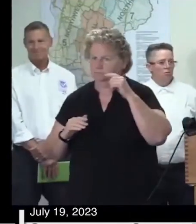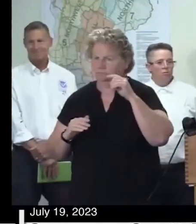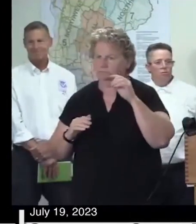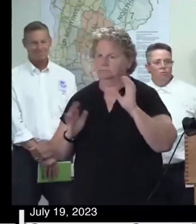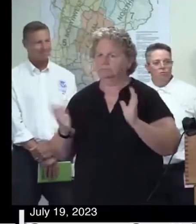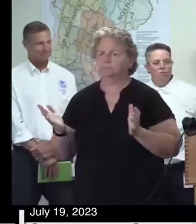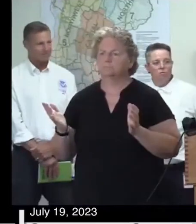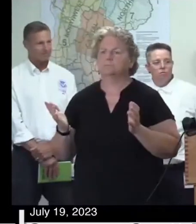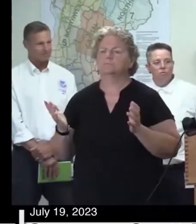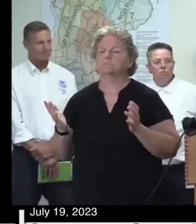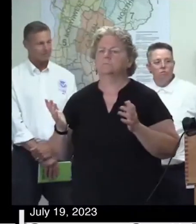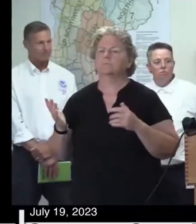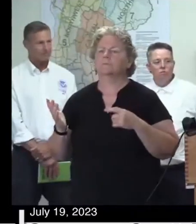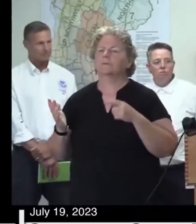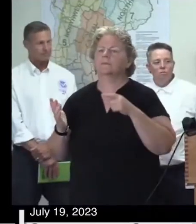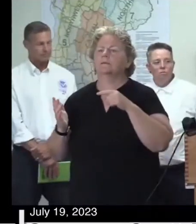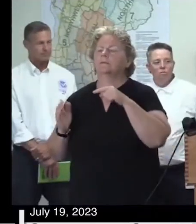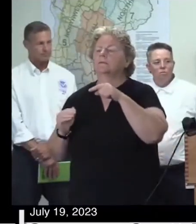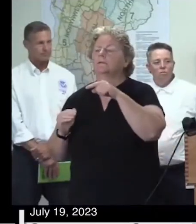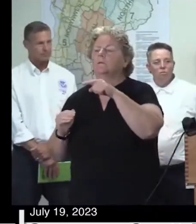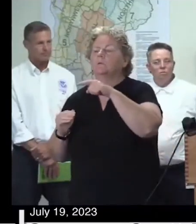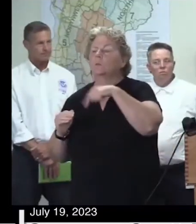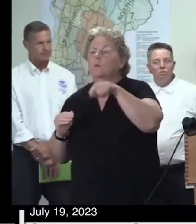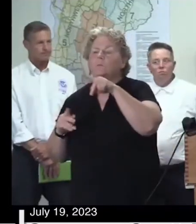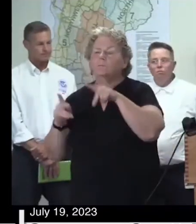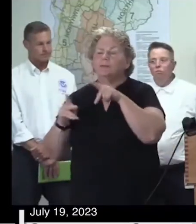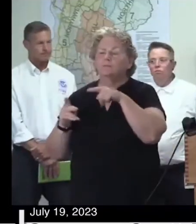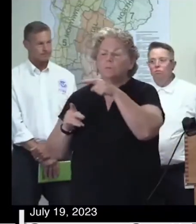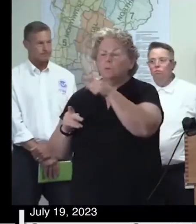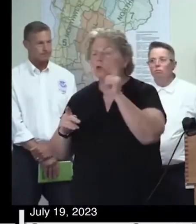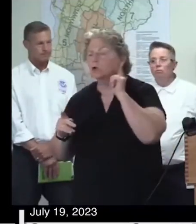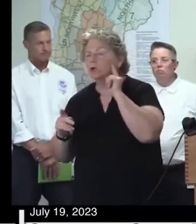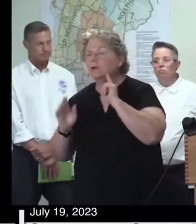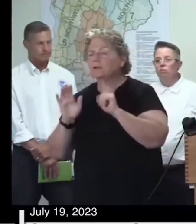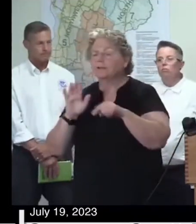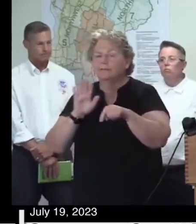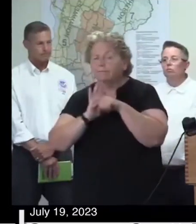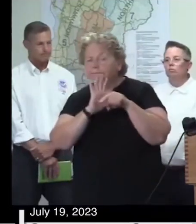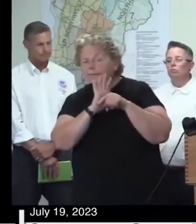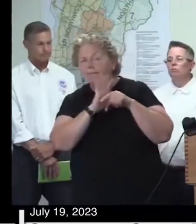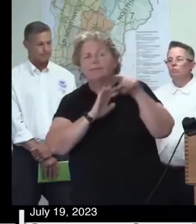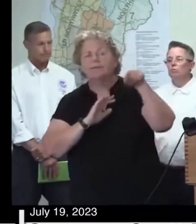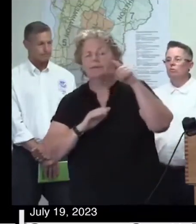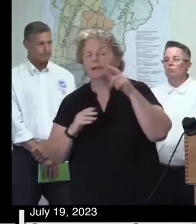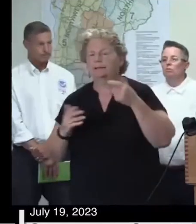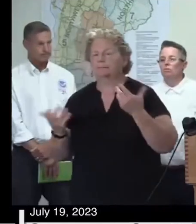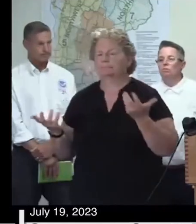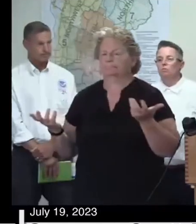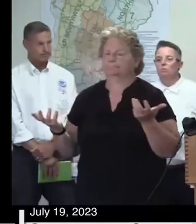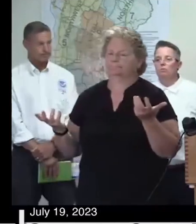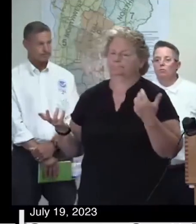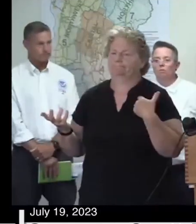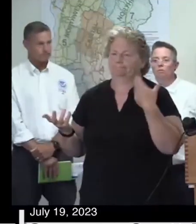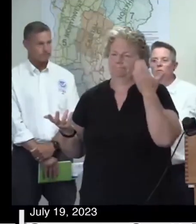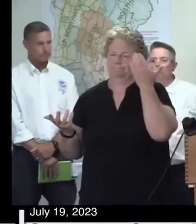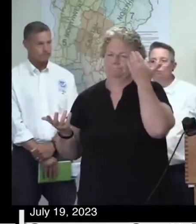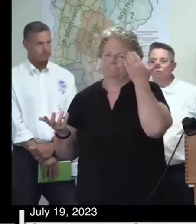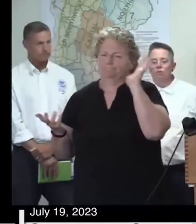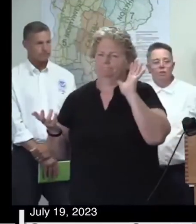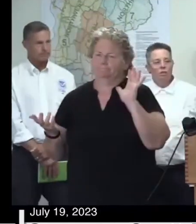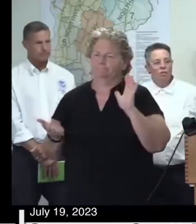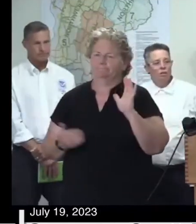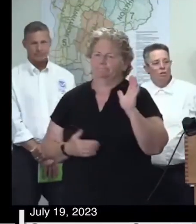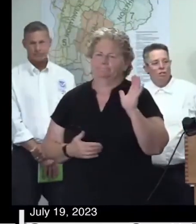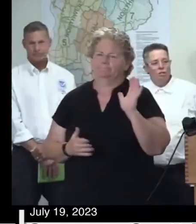to, but there are many other people in the community who, even as I stood there talking to the mayor, expressed that they knew better how to handle this emergency